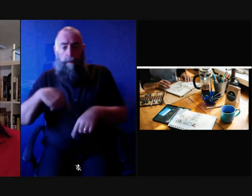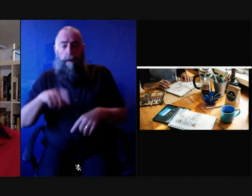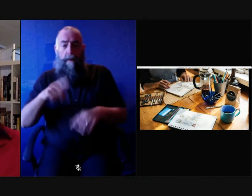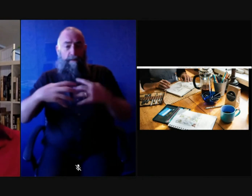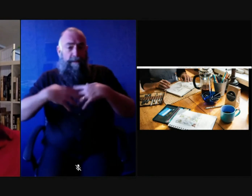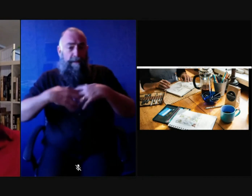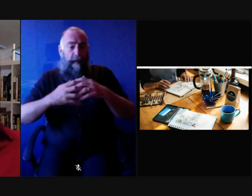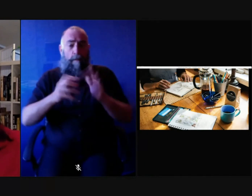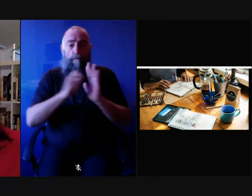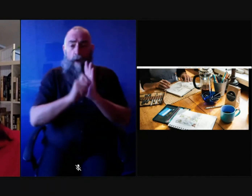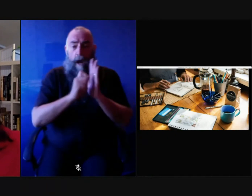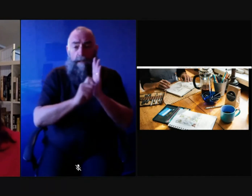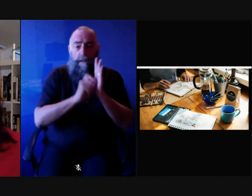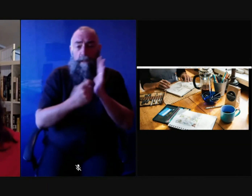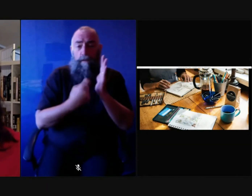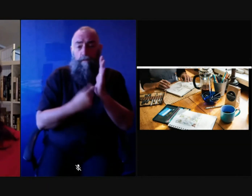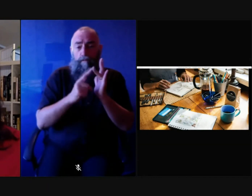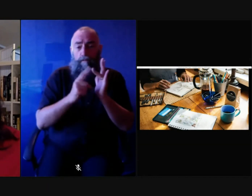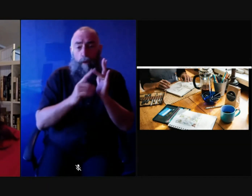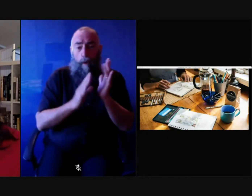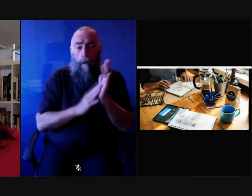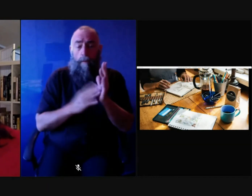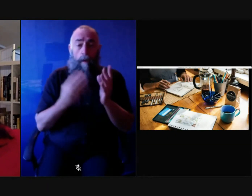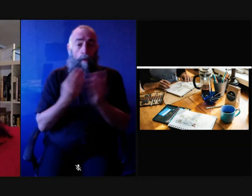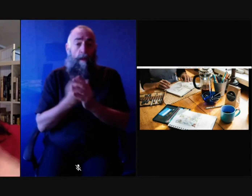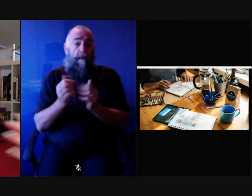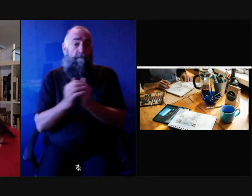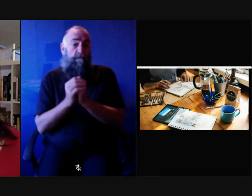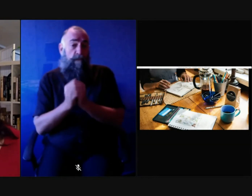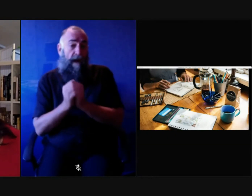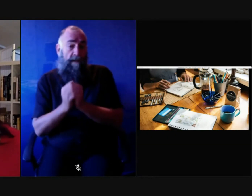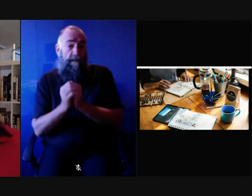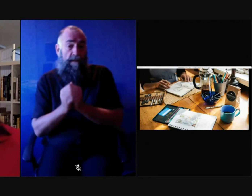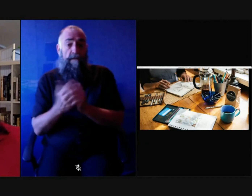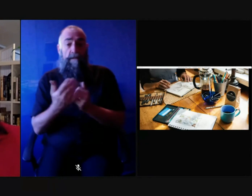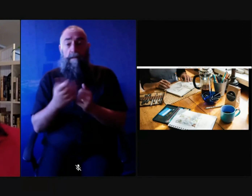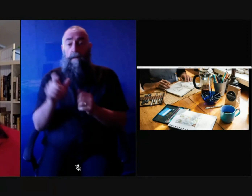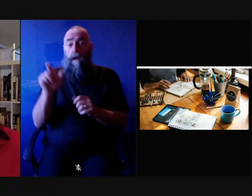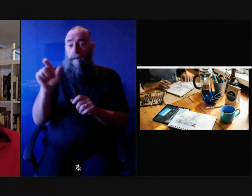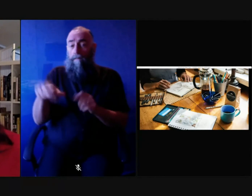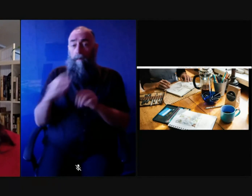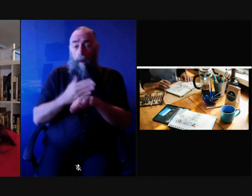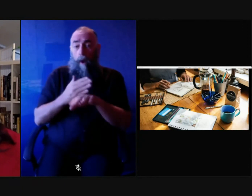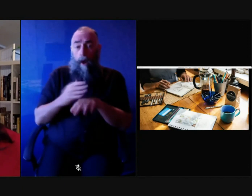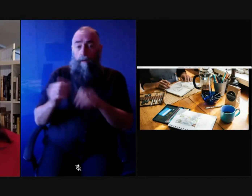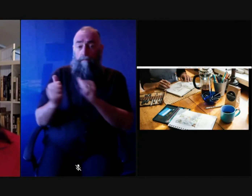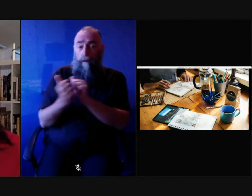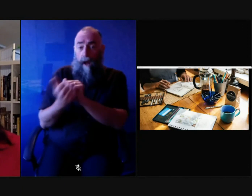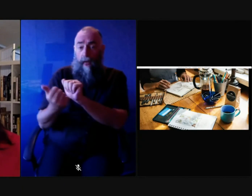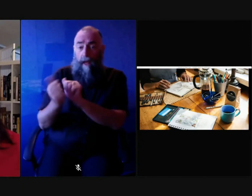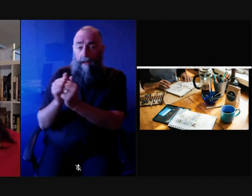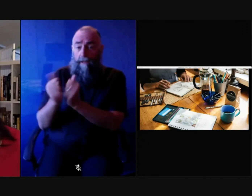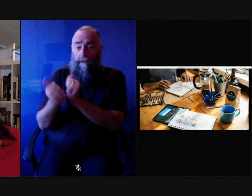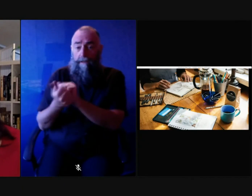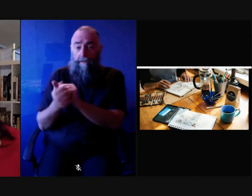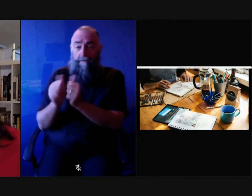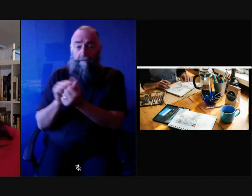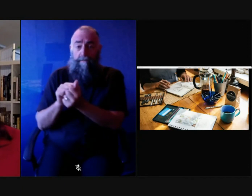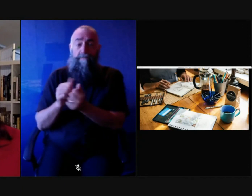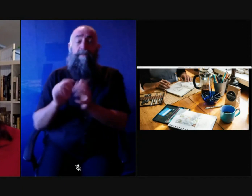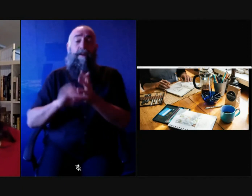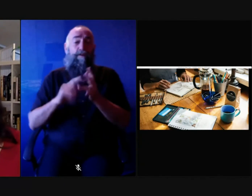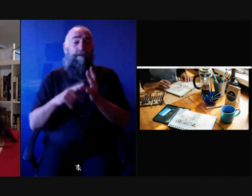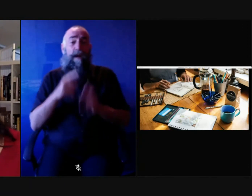with their friends and colleagues, or putting together, idea development days or